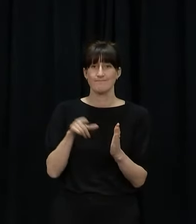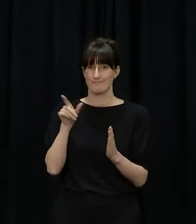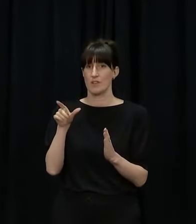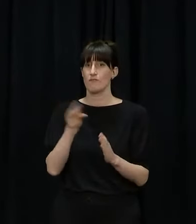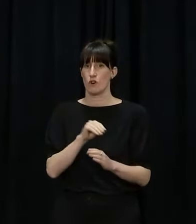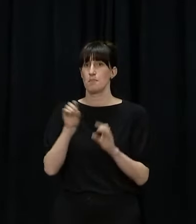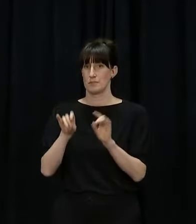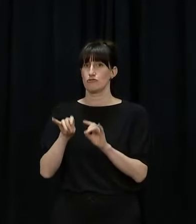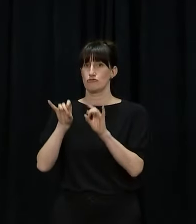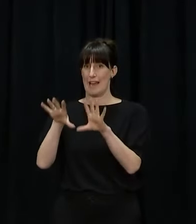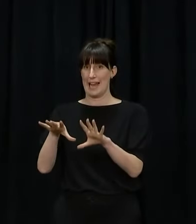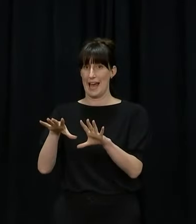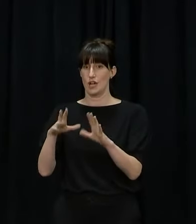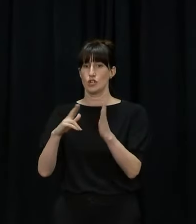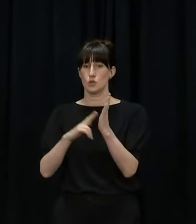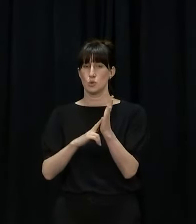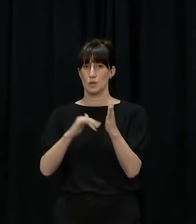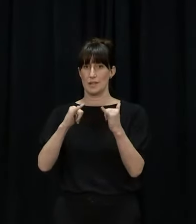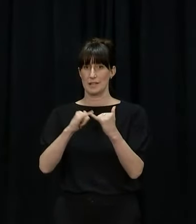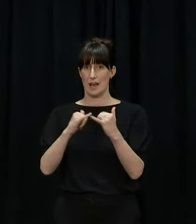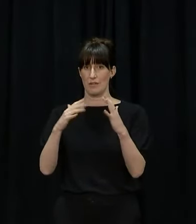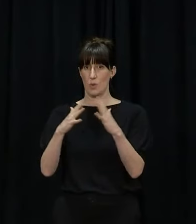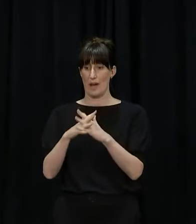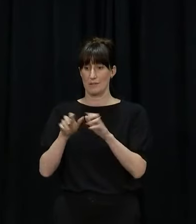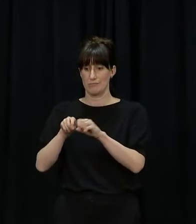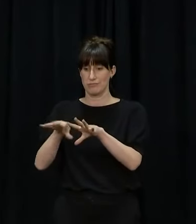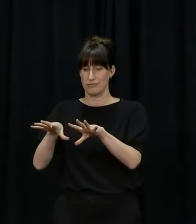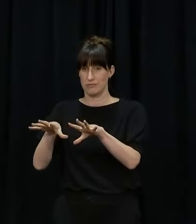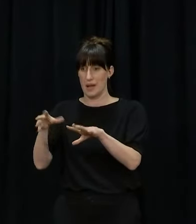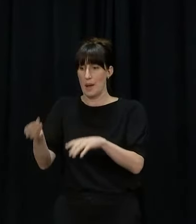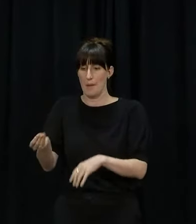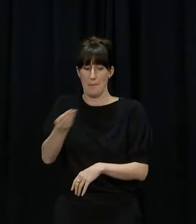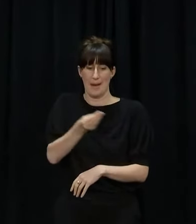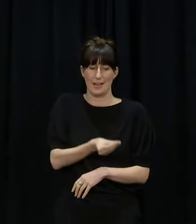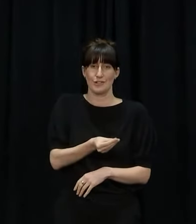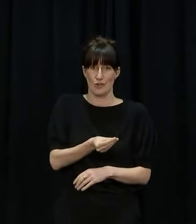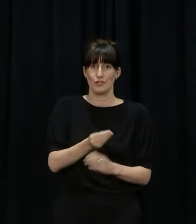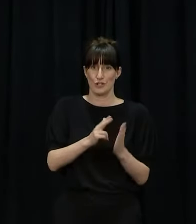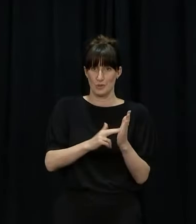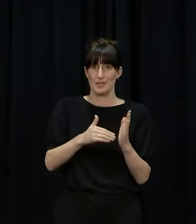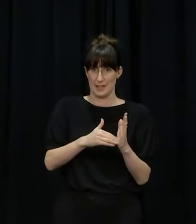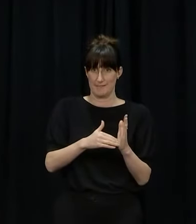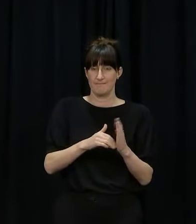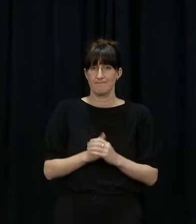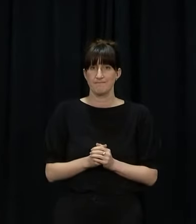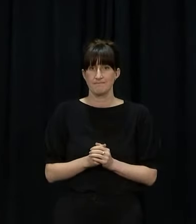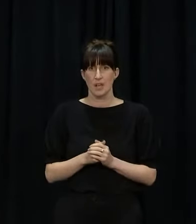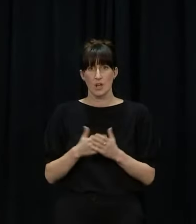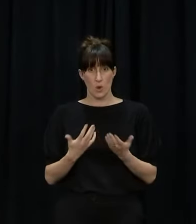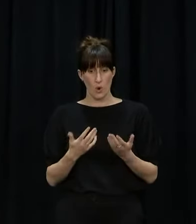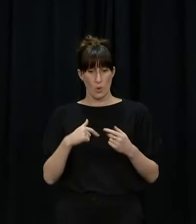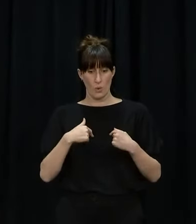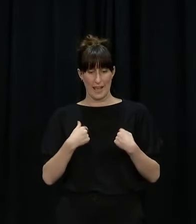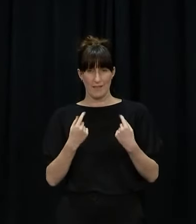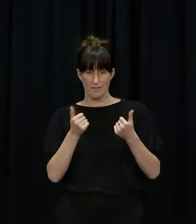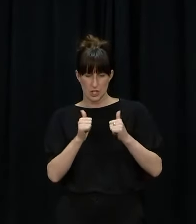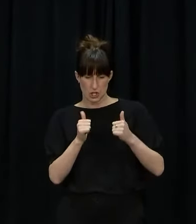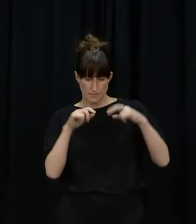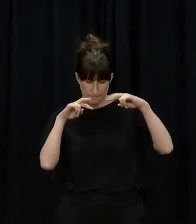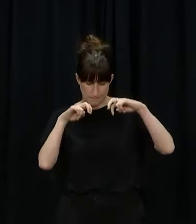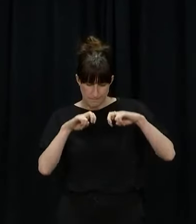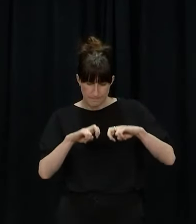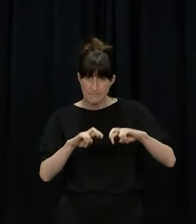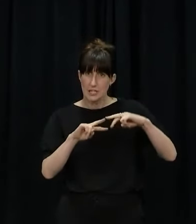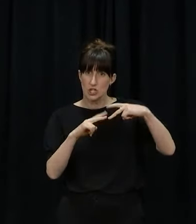outbreak. I can now report from the whole genome sequence analysis that our current